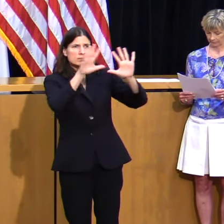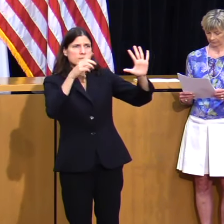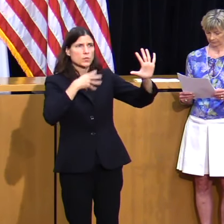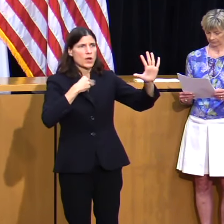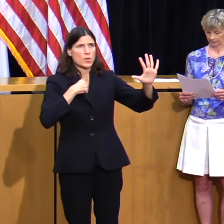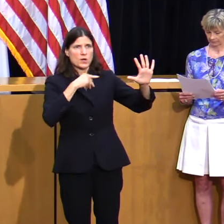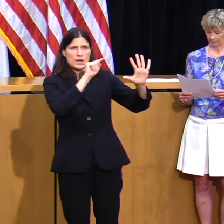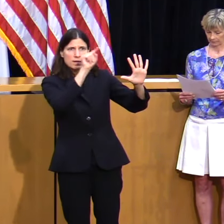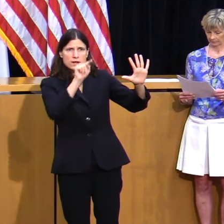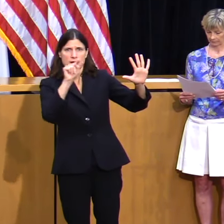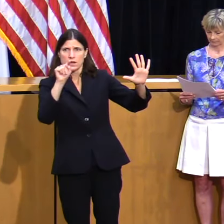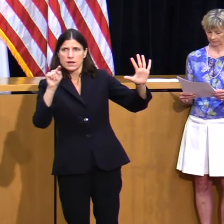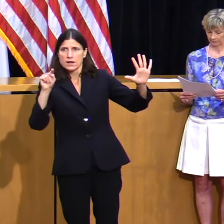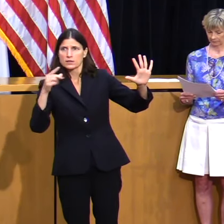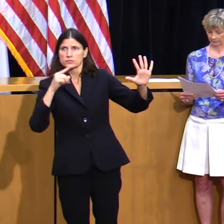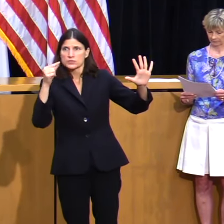do.